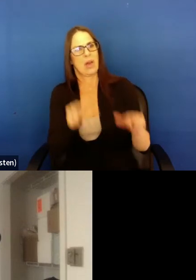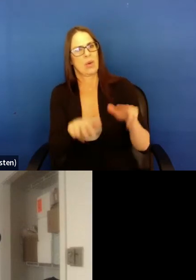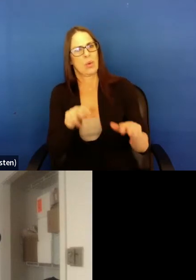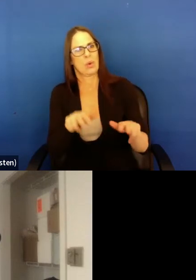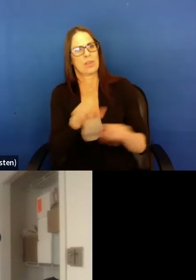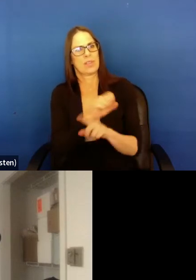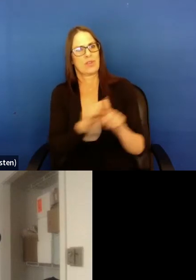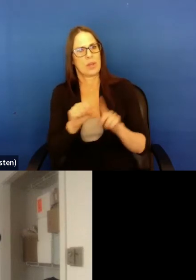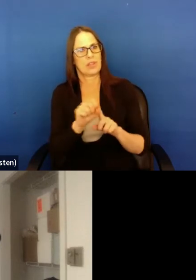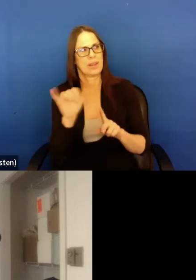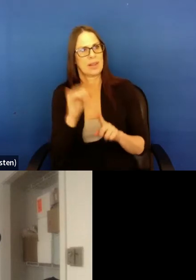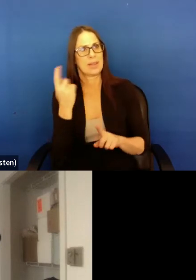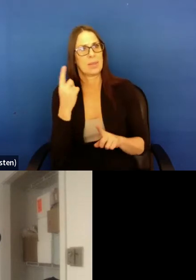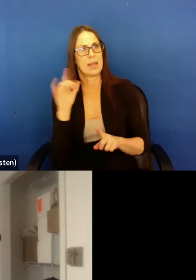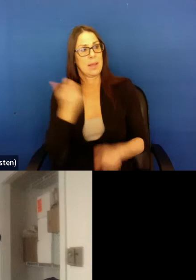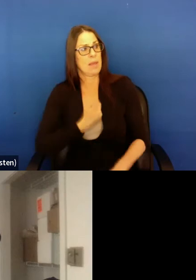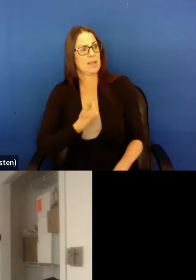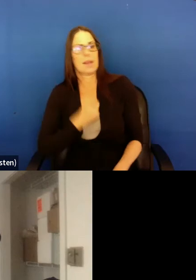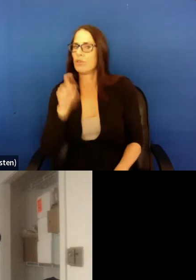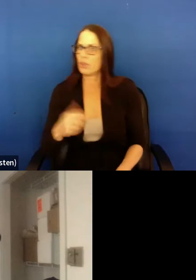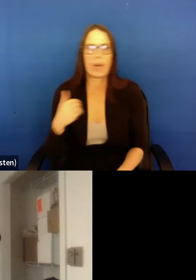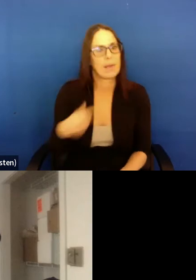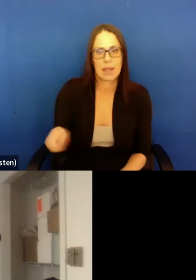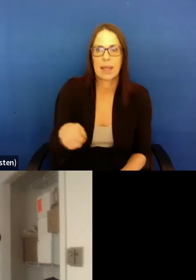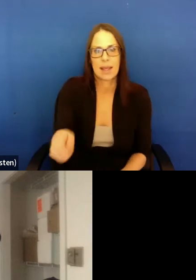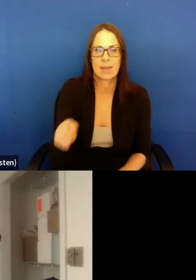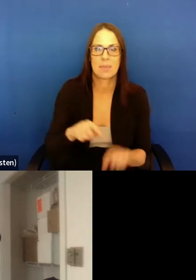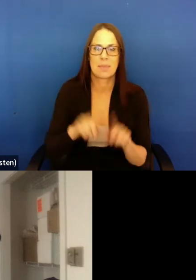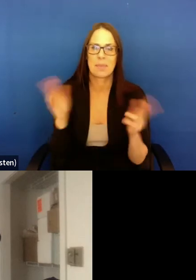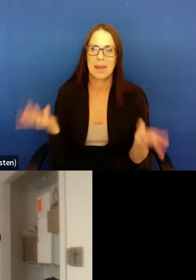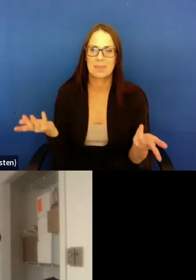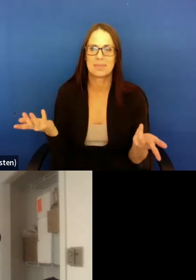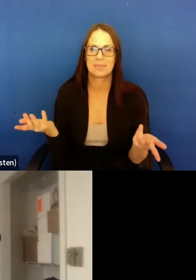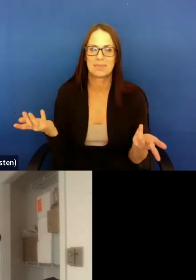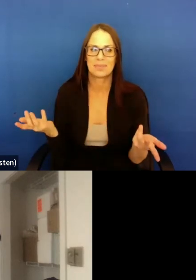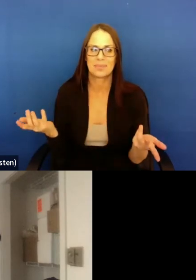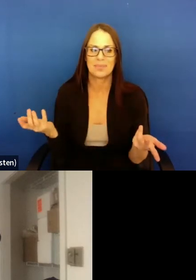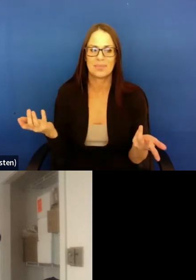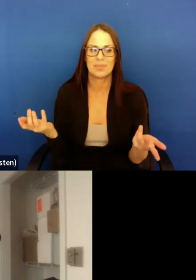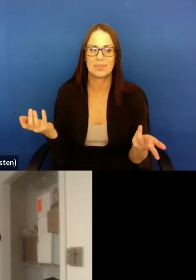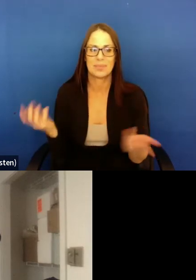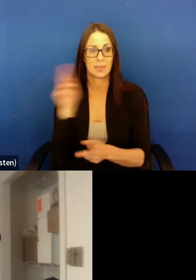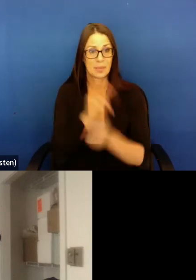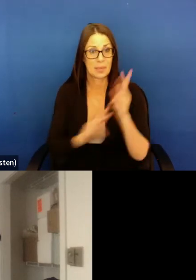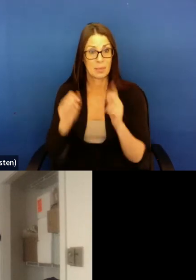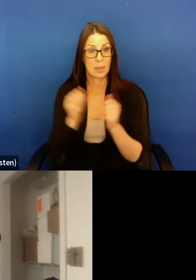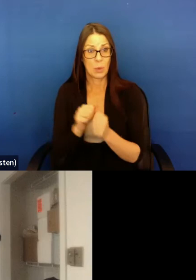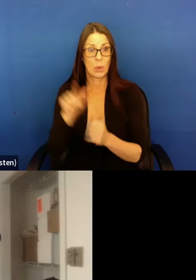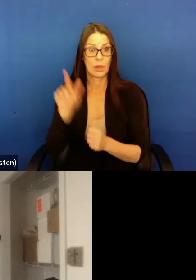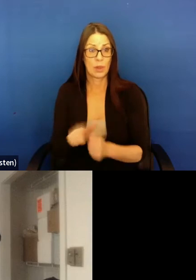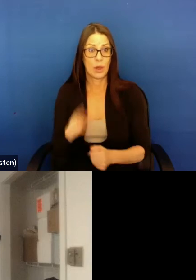like myself should just have a cane, but the demographically people with low vision don't.